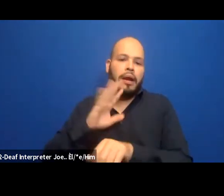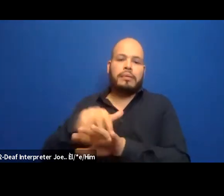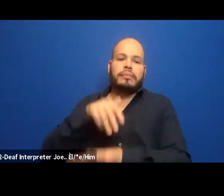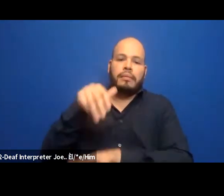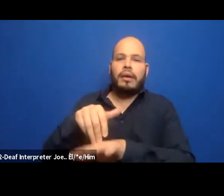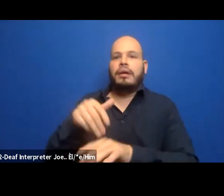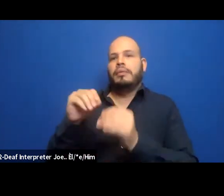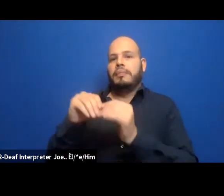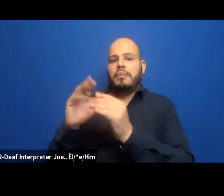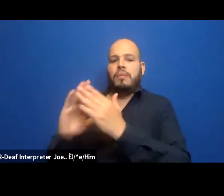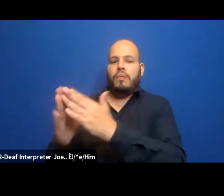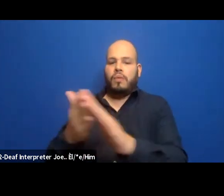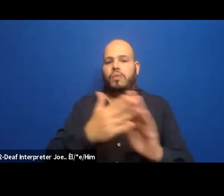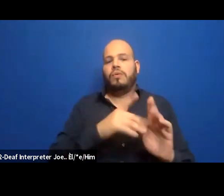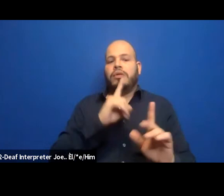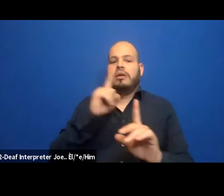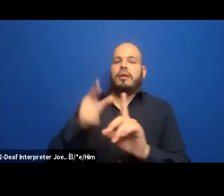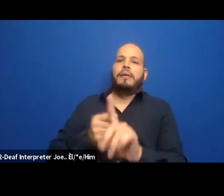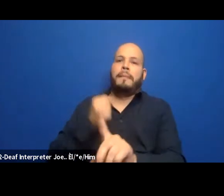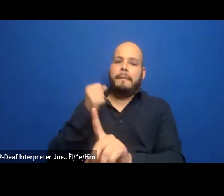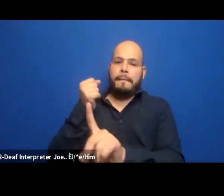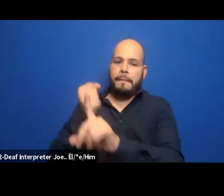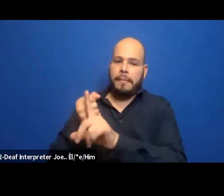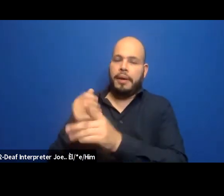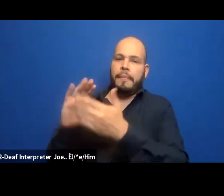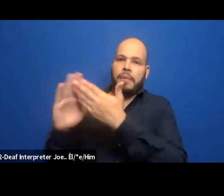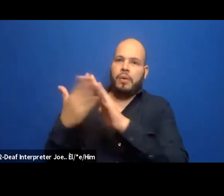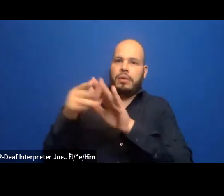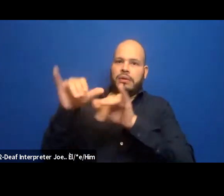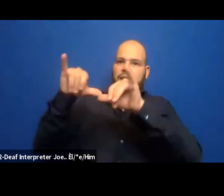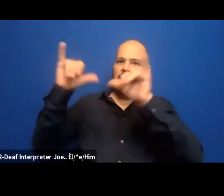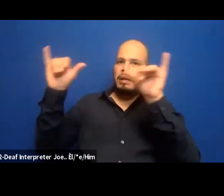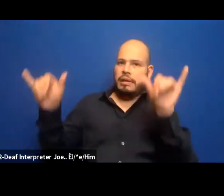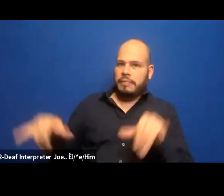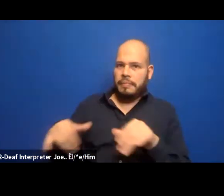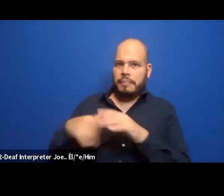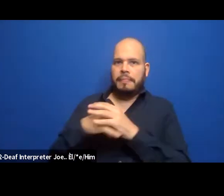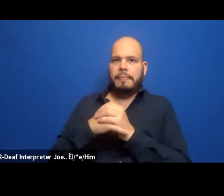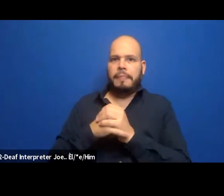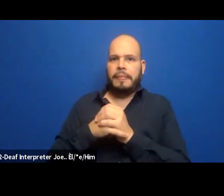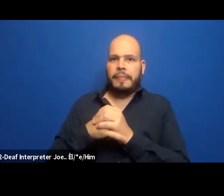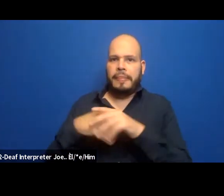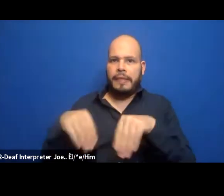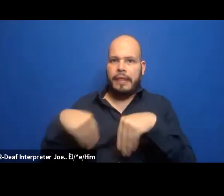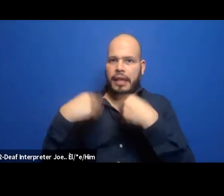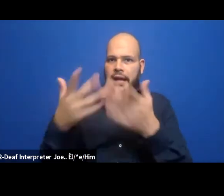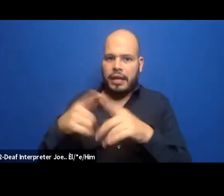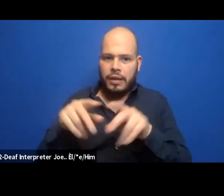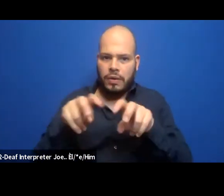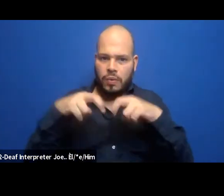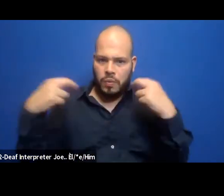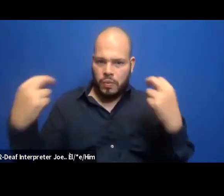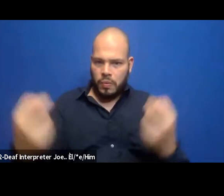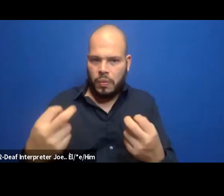Through that, we really provide healing circles for transformation. We provide